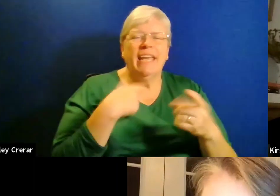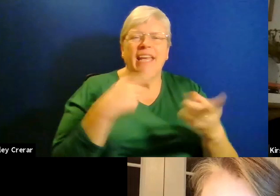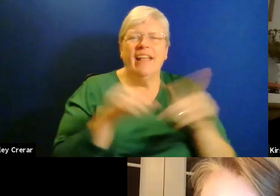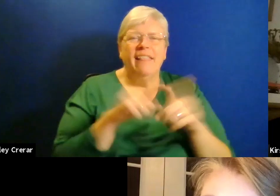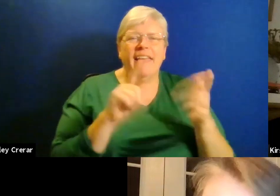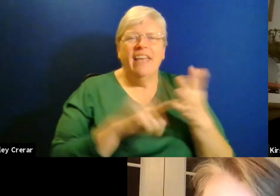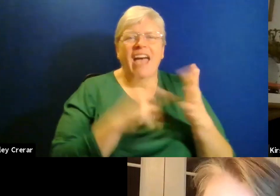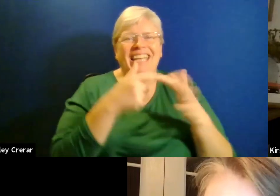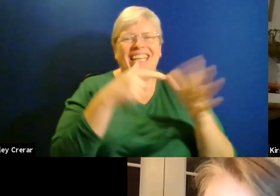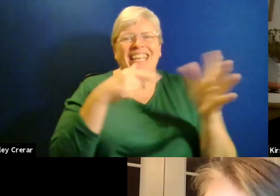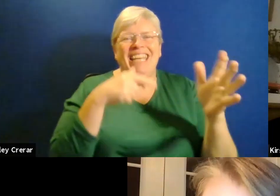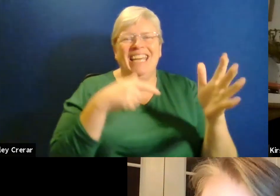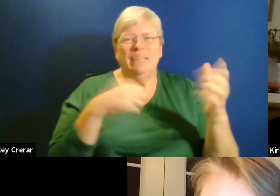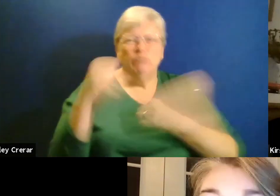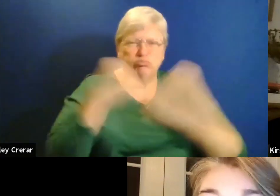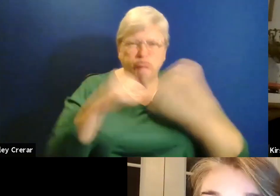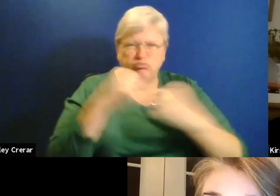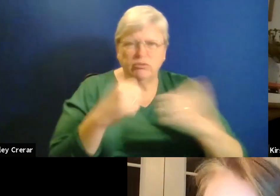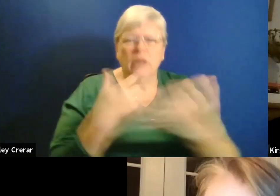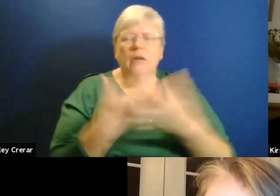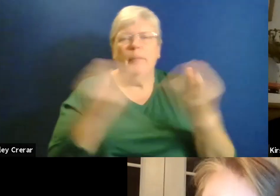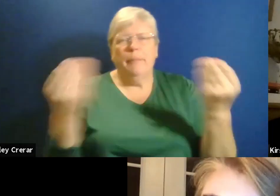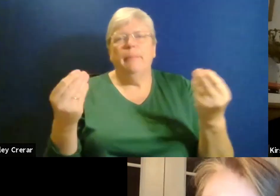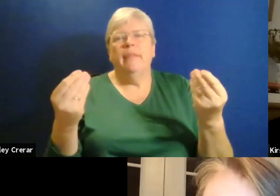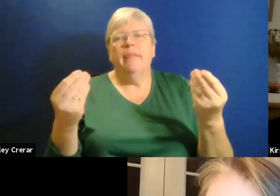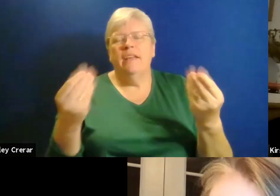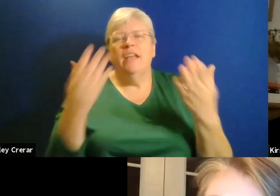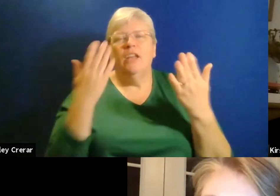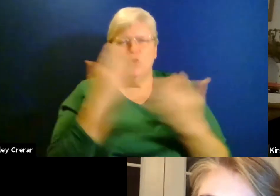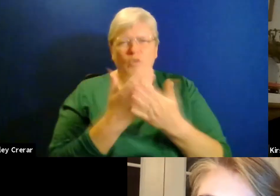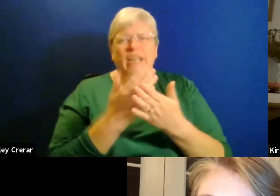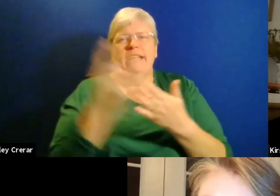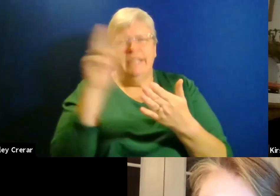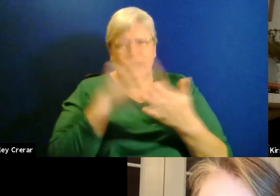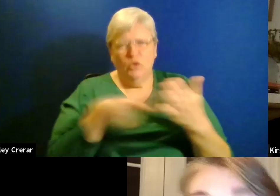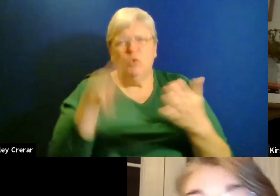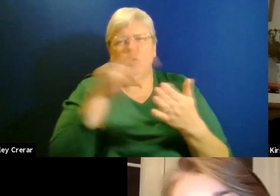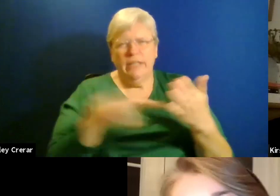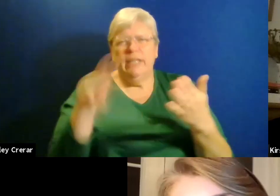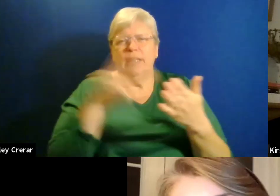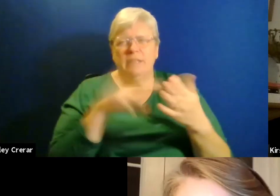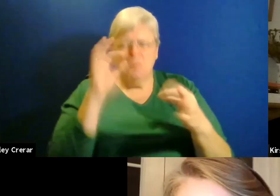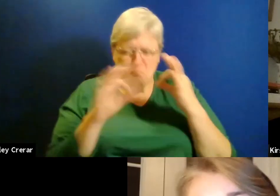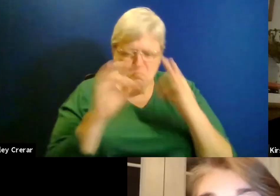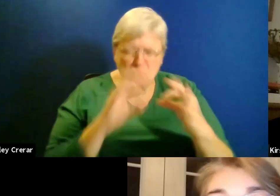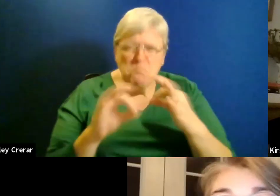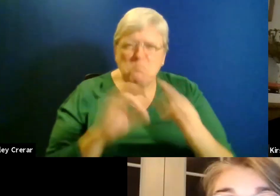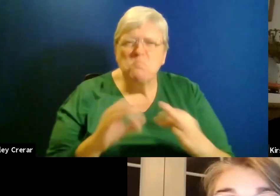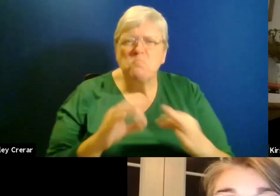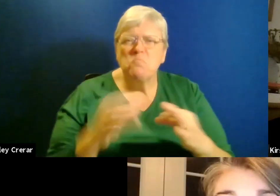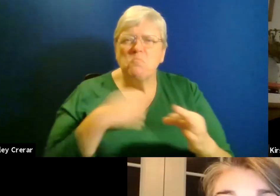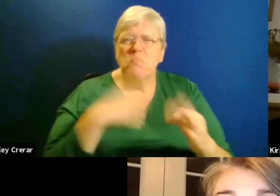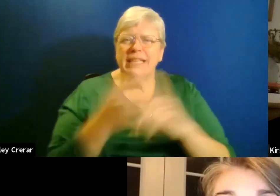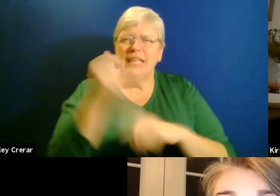sofa to beat it into submission, but really look at every little bit and take your time.